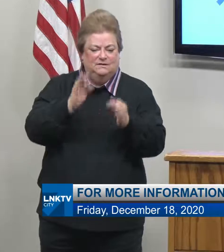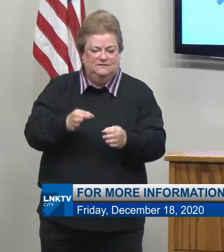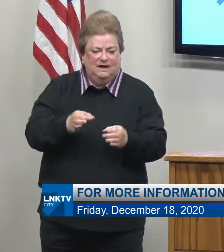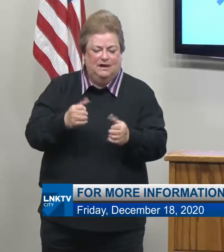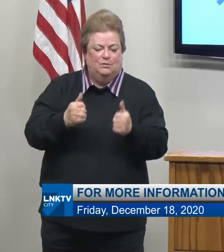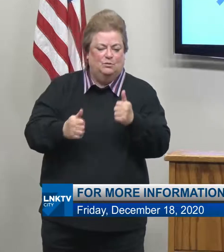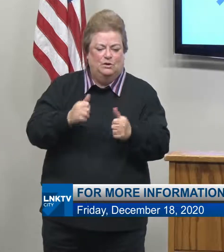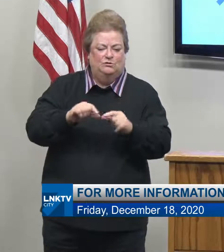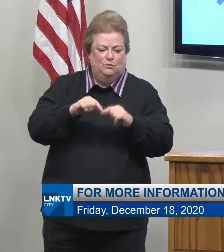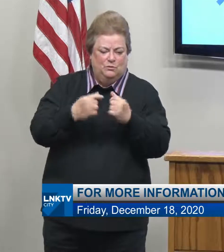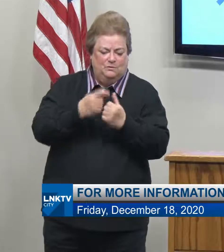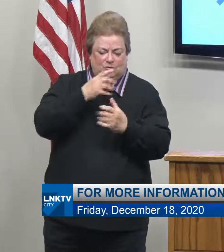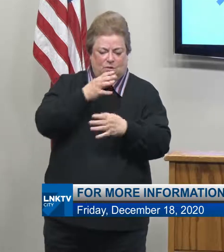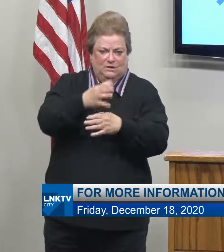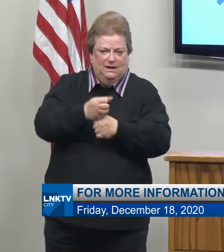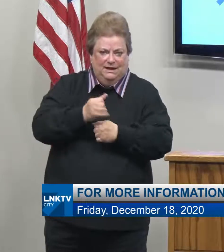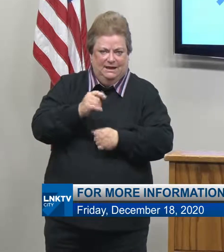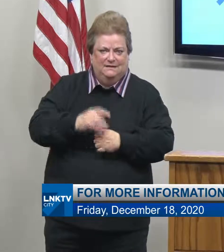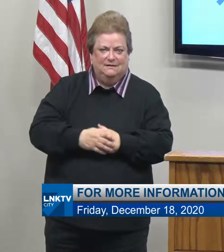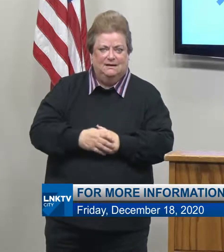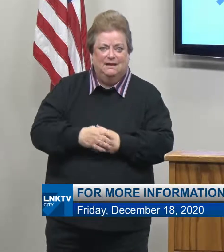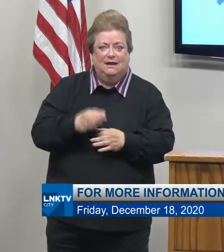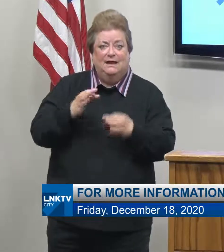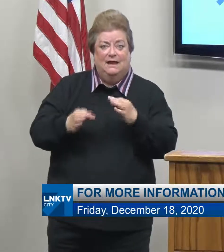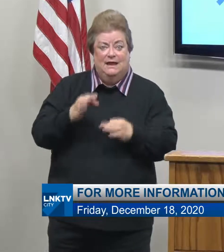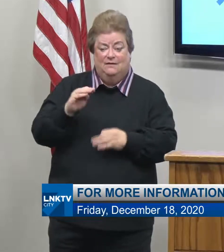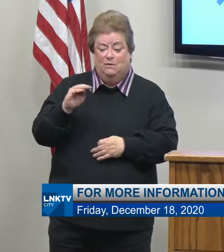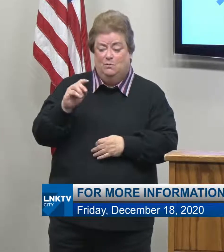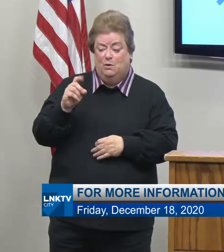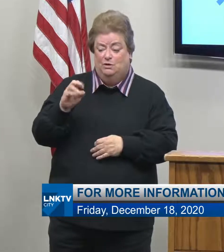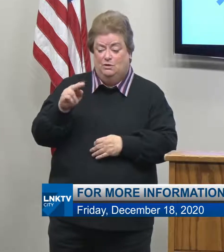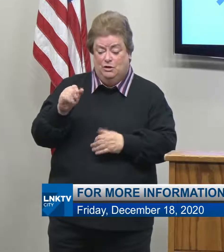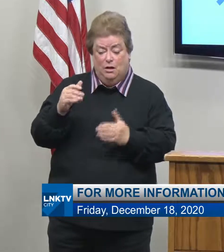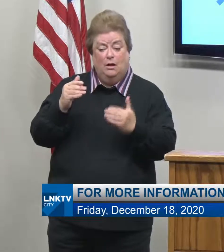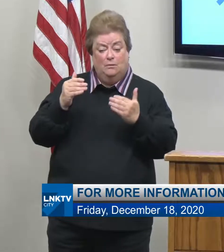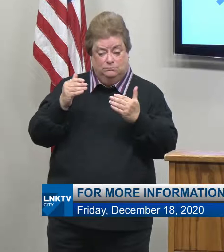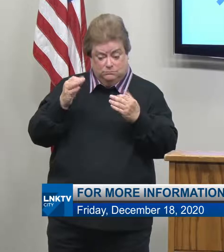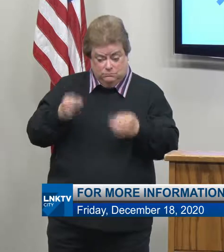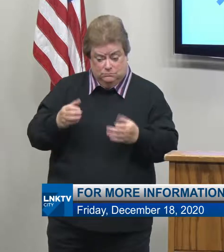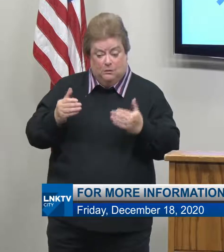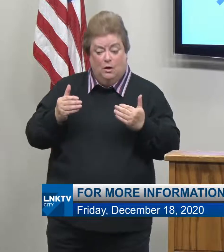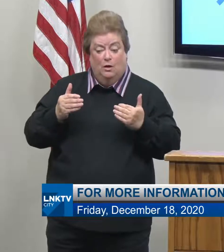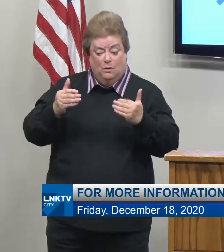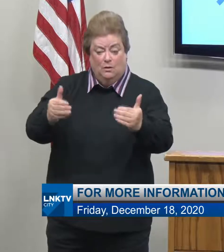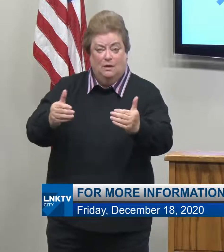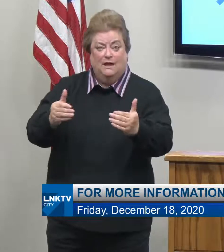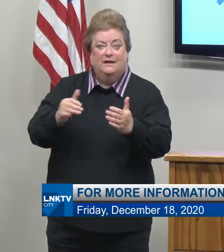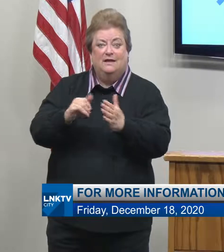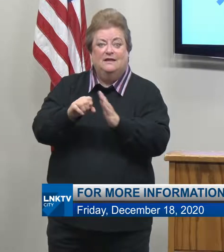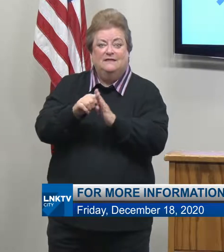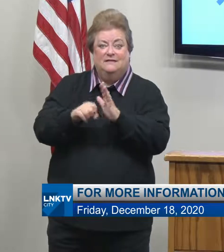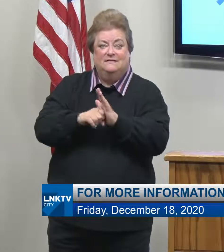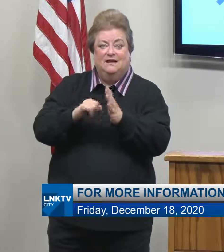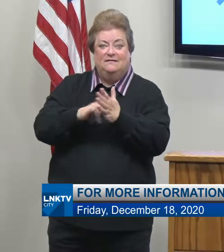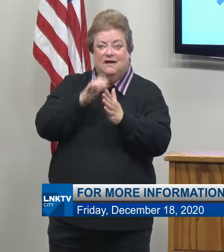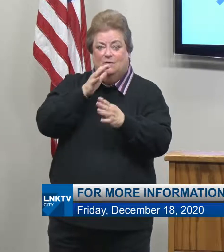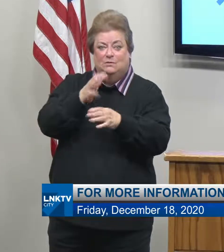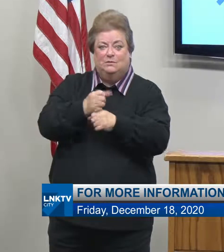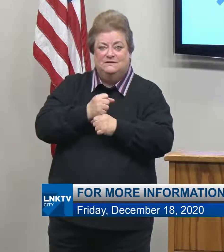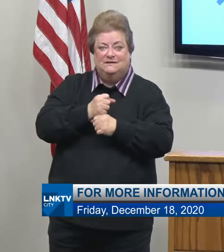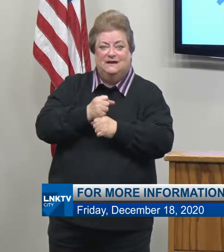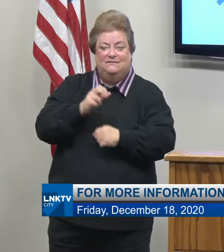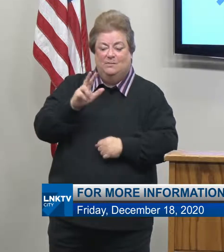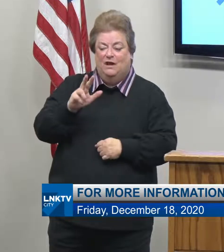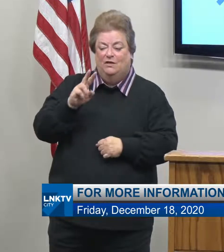groups receiving it. If the Moderna vaccine moves forward, the state said it expects to receive